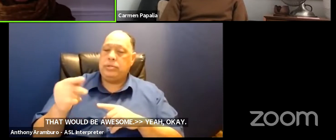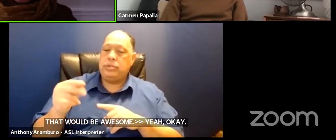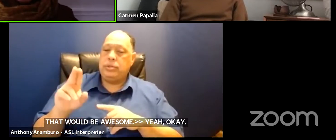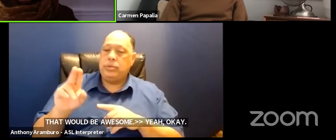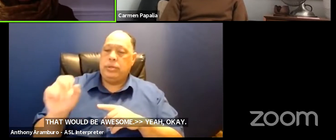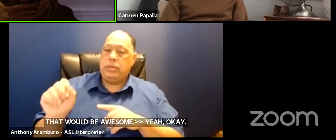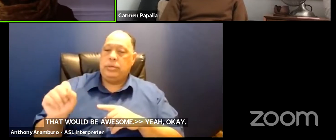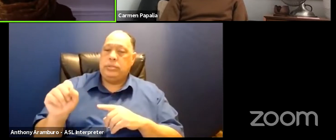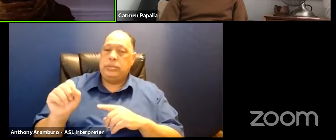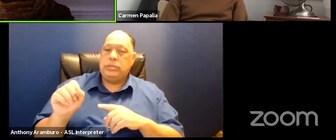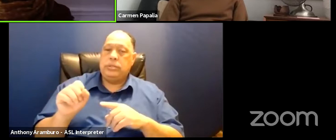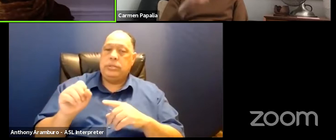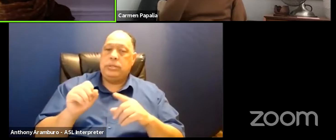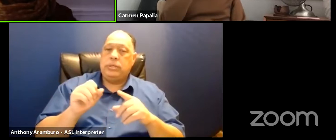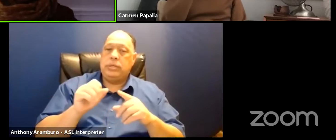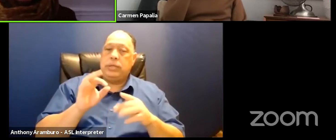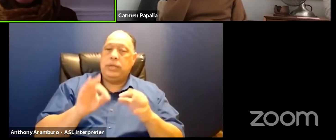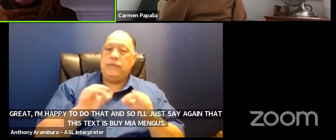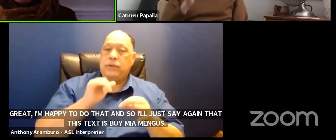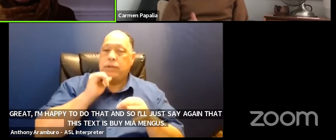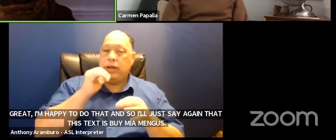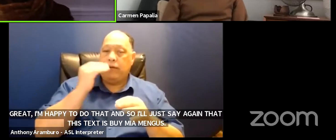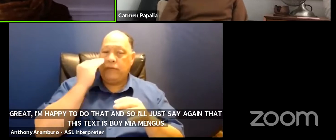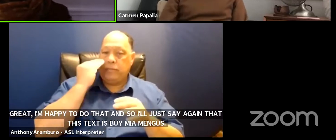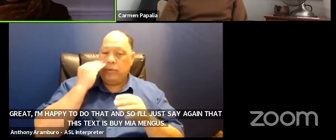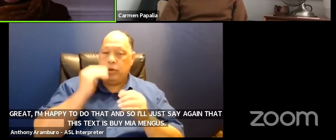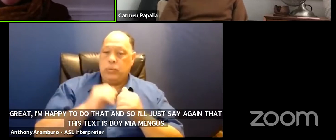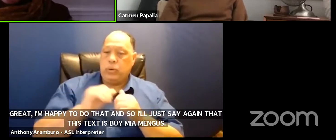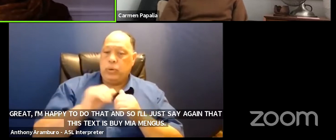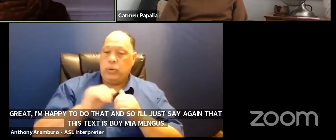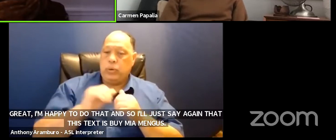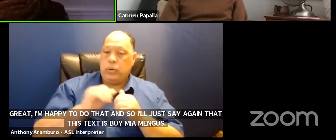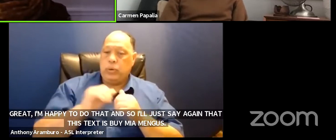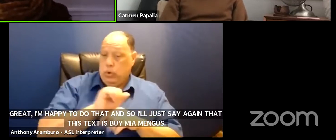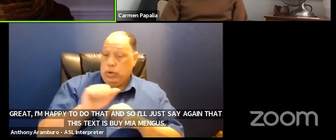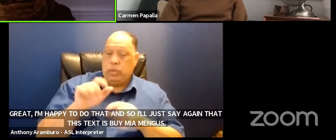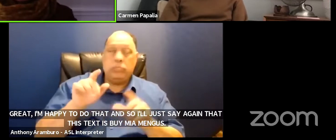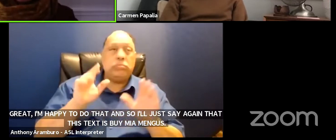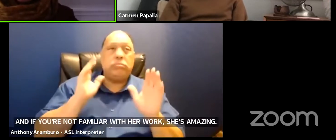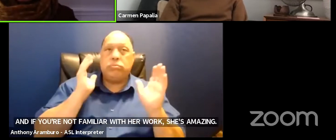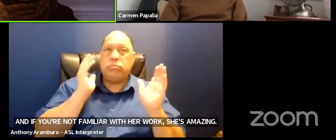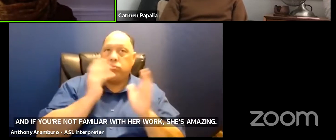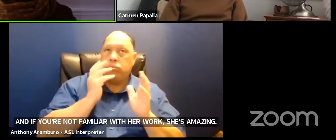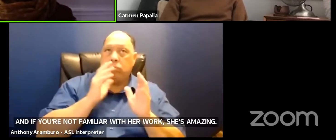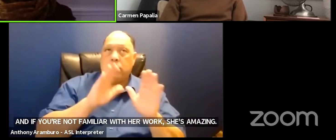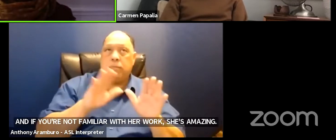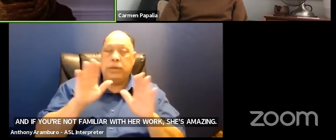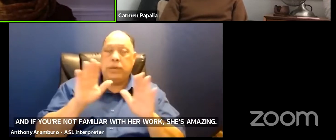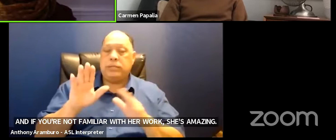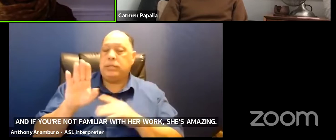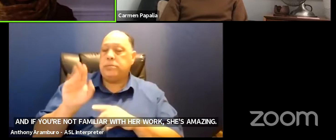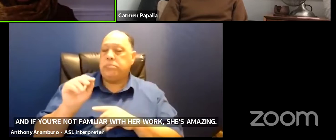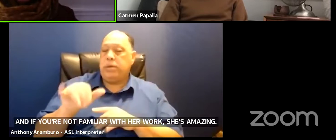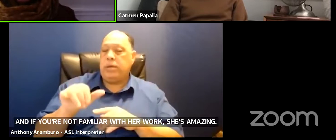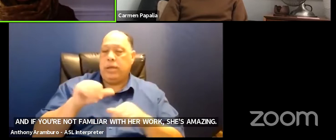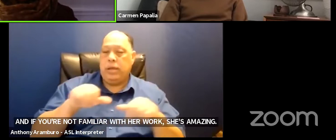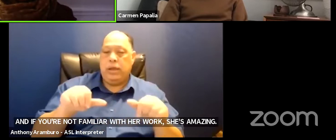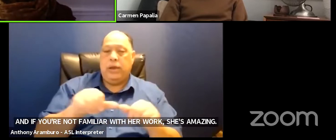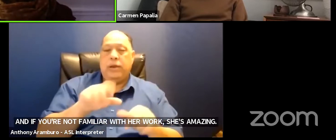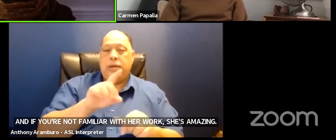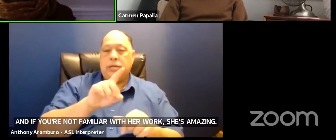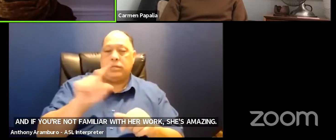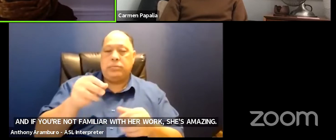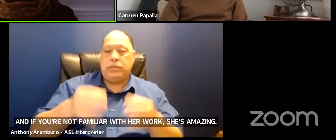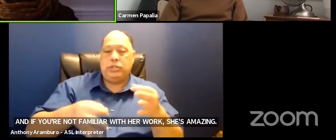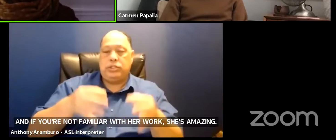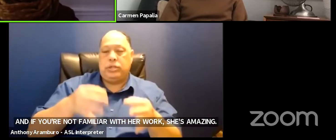Miamingus. And if you're not familiar with her work, she's amazing. She's a Bay Area disability justice activist, and her